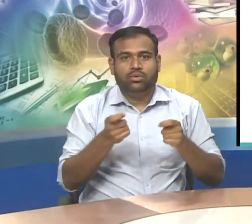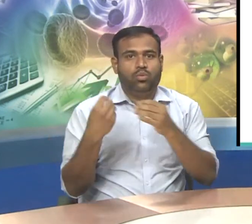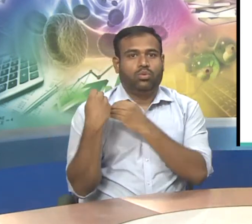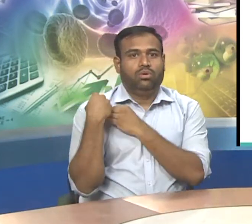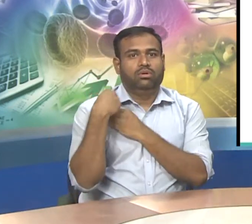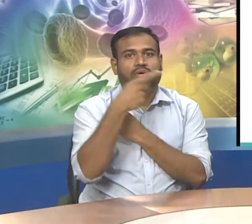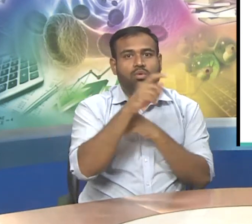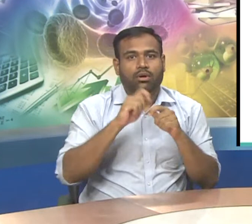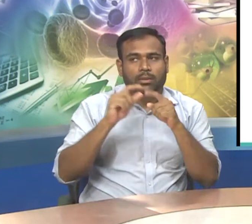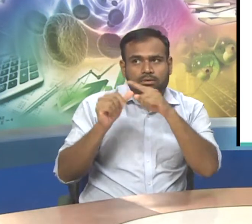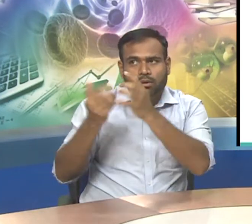which is creating tension